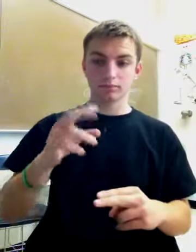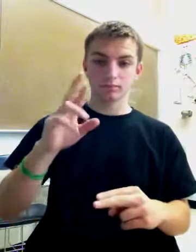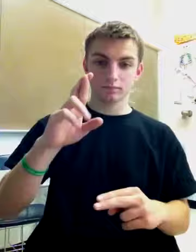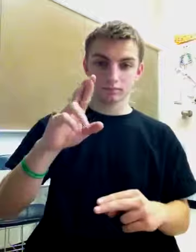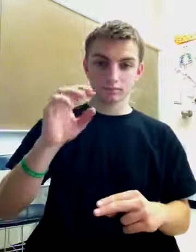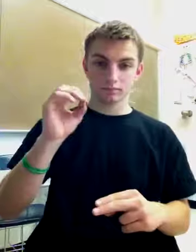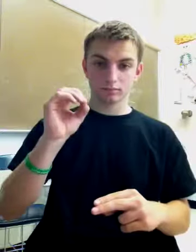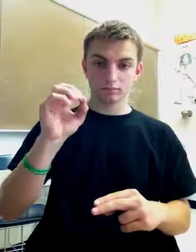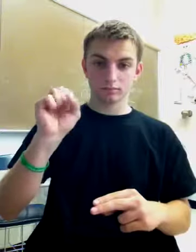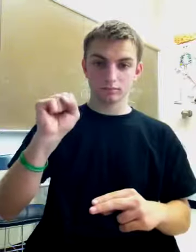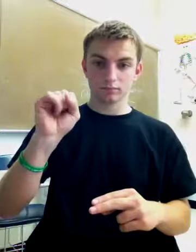open. And then they use camo.